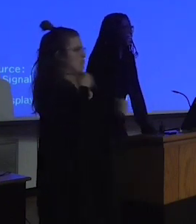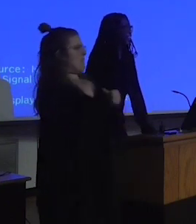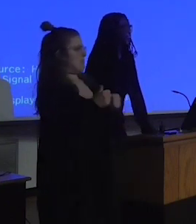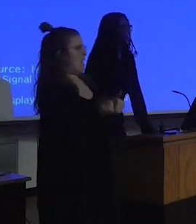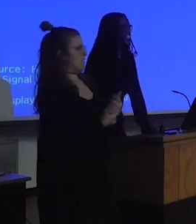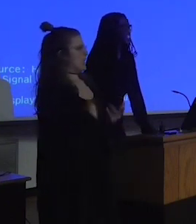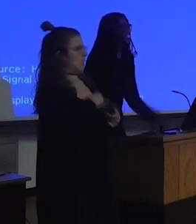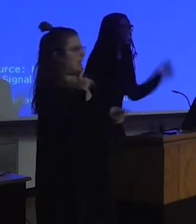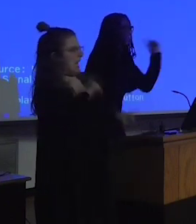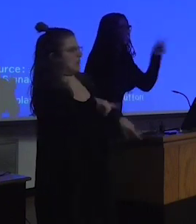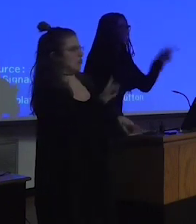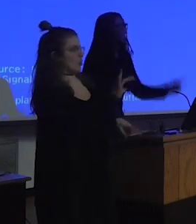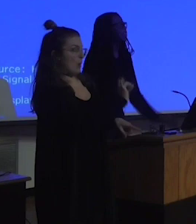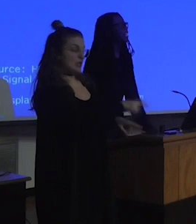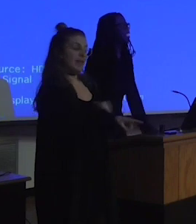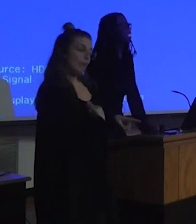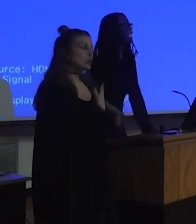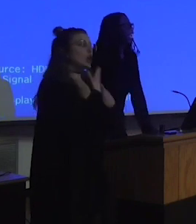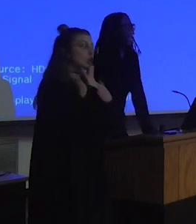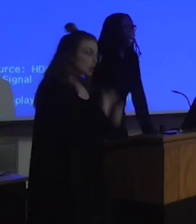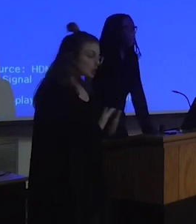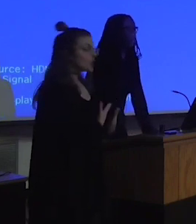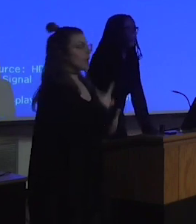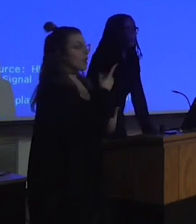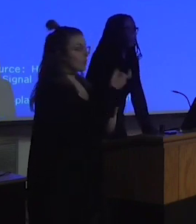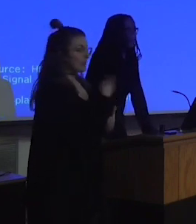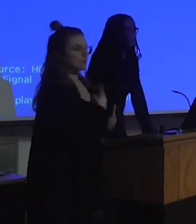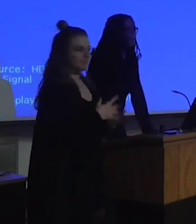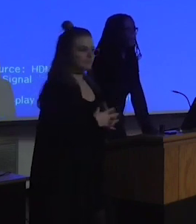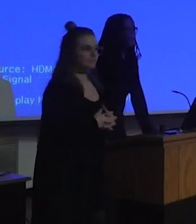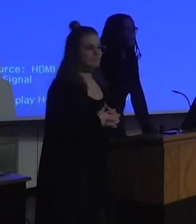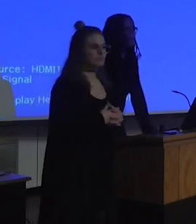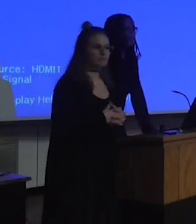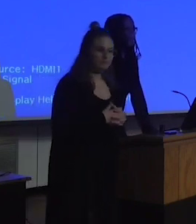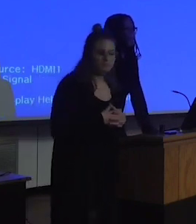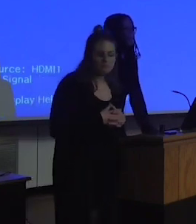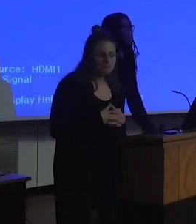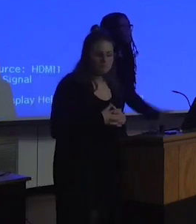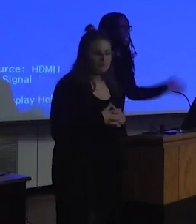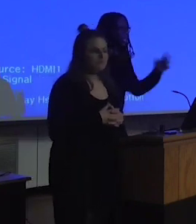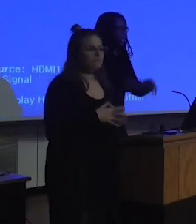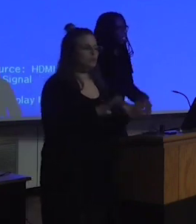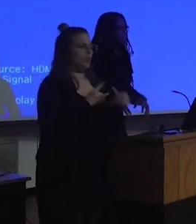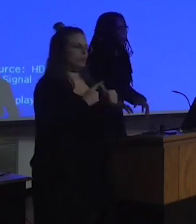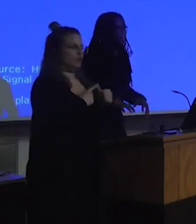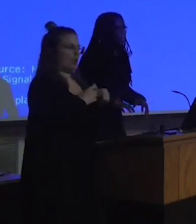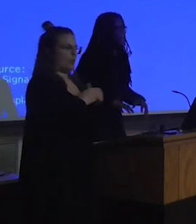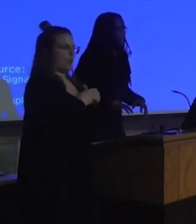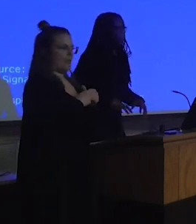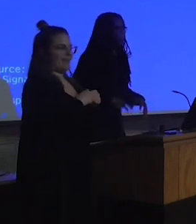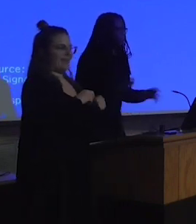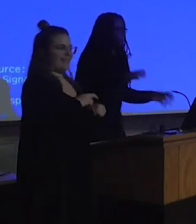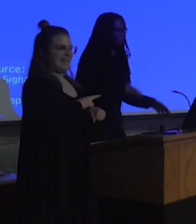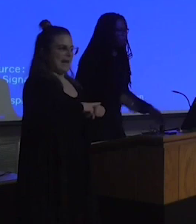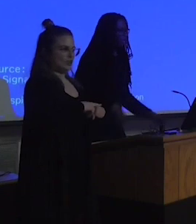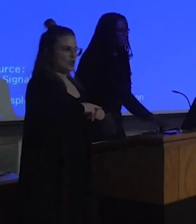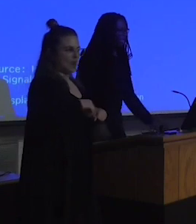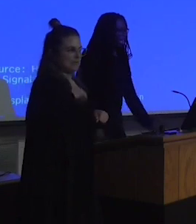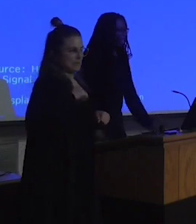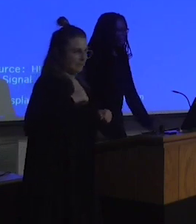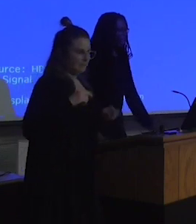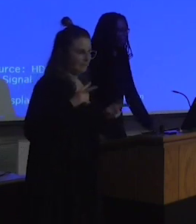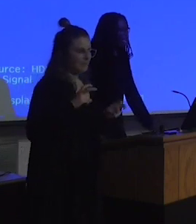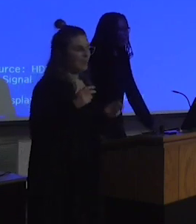all of them when I answer your question, because that was a very good question. I don't want to, like, let's start with nationalism before we put